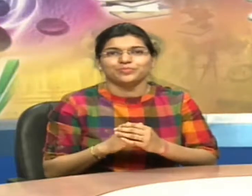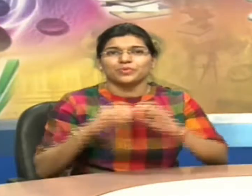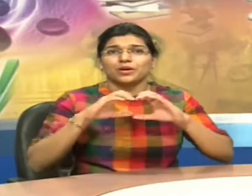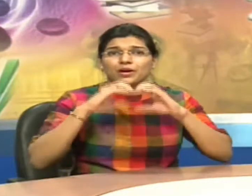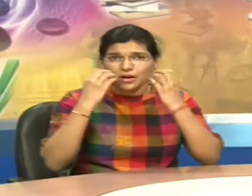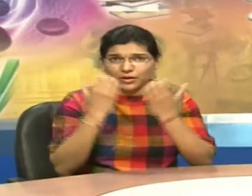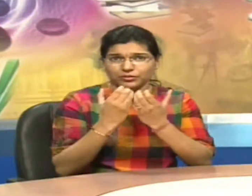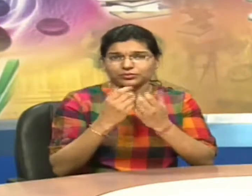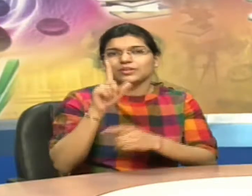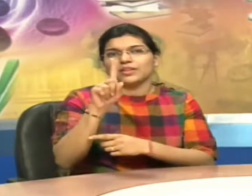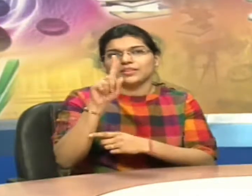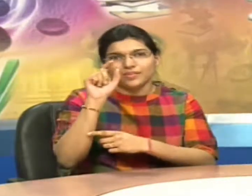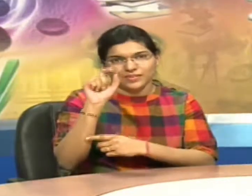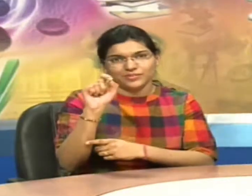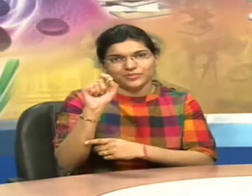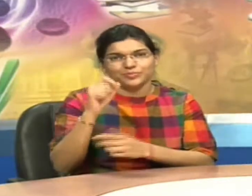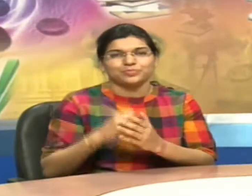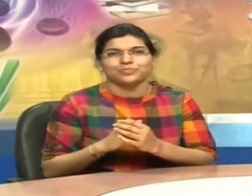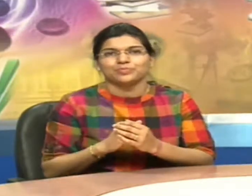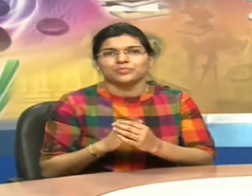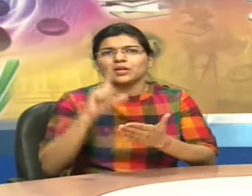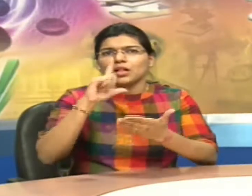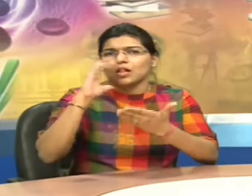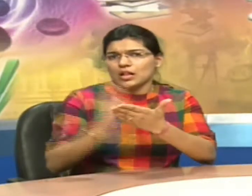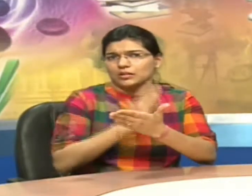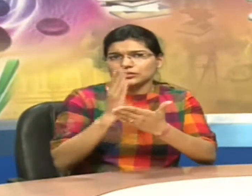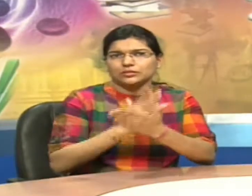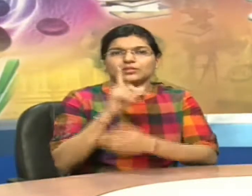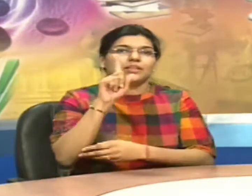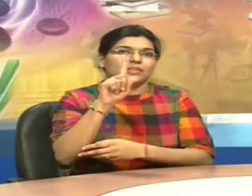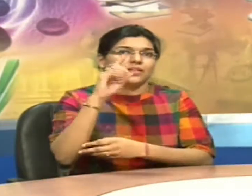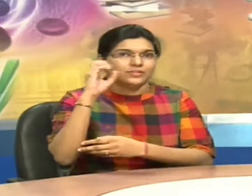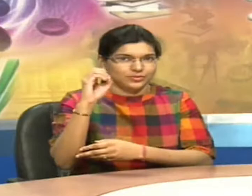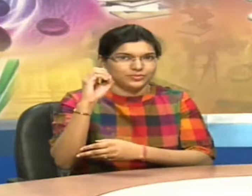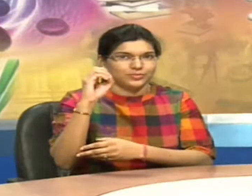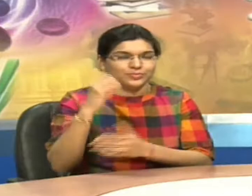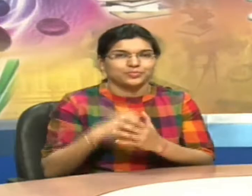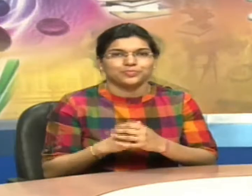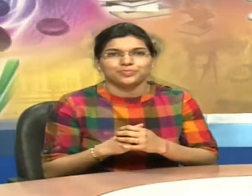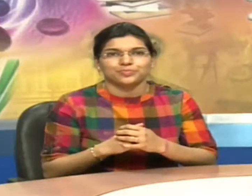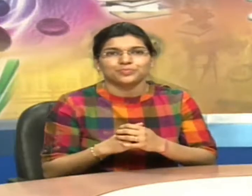Today we are going to learn English for class 10th. Lesson number 10.